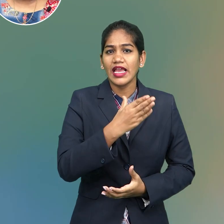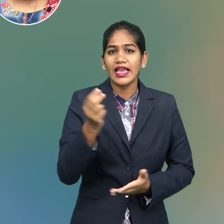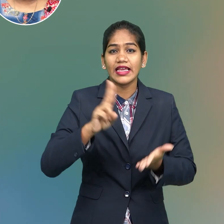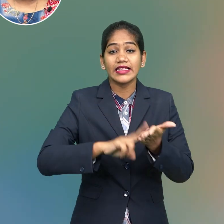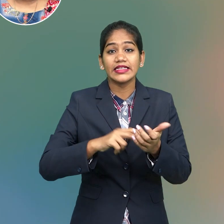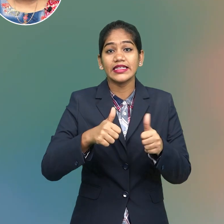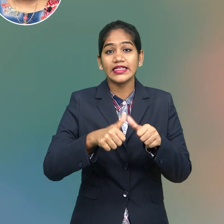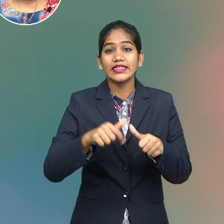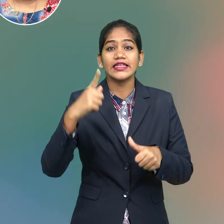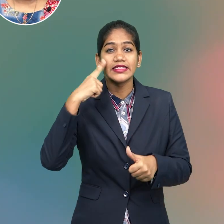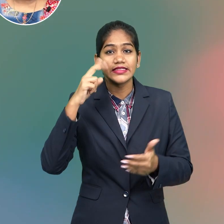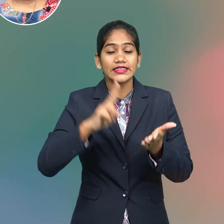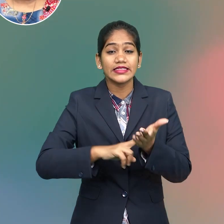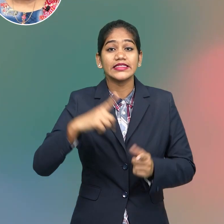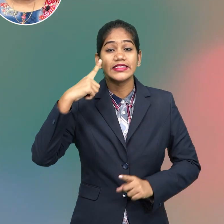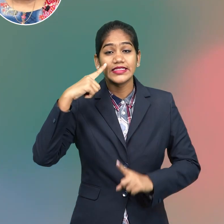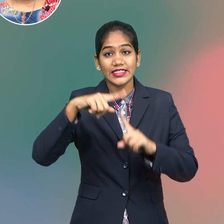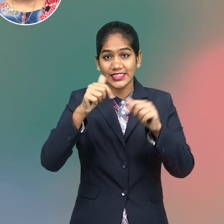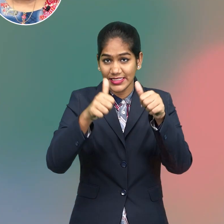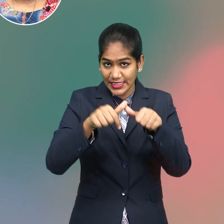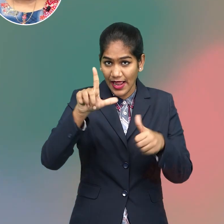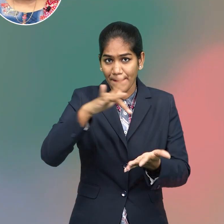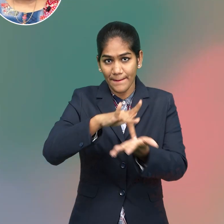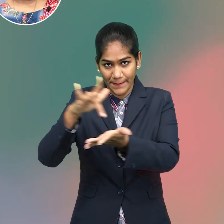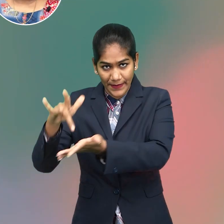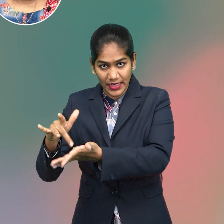and Nainital places